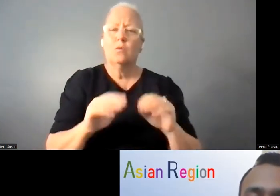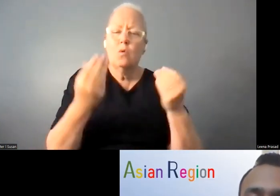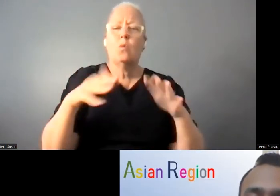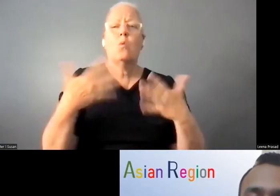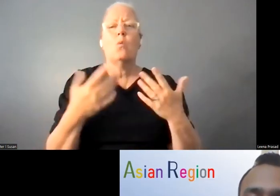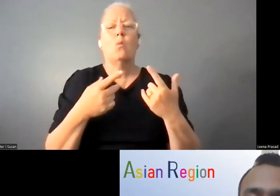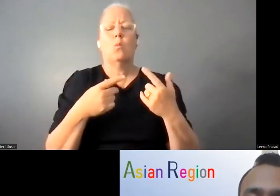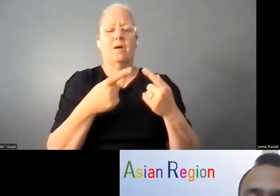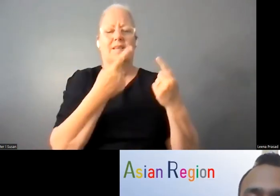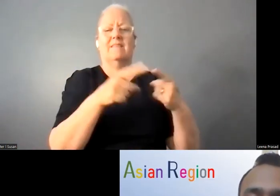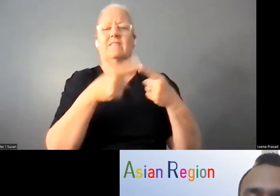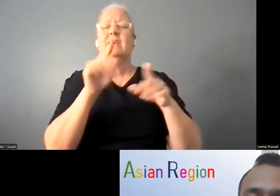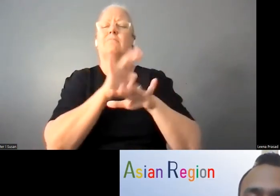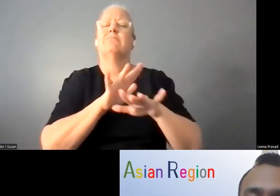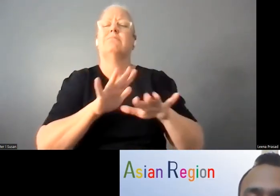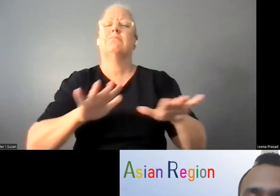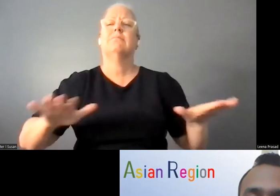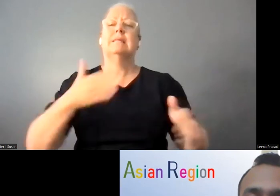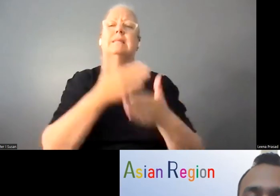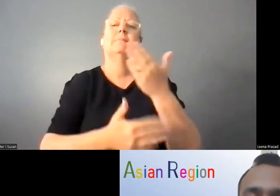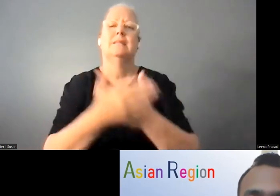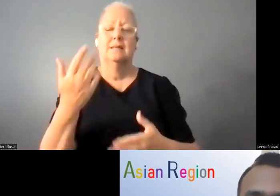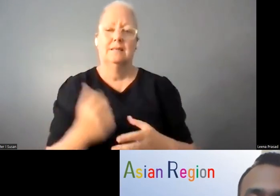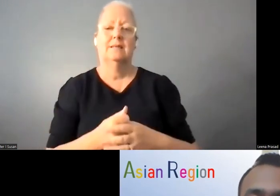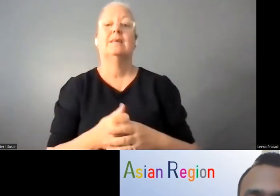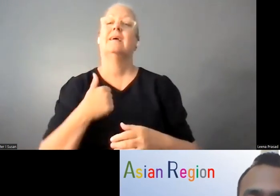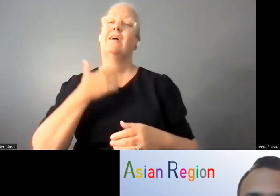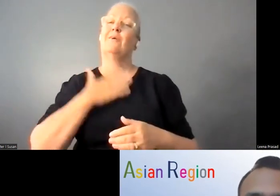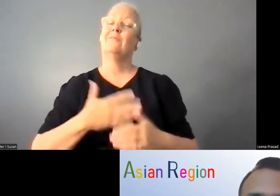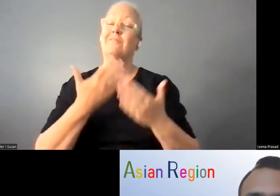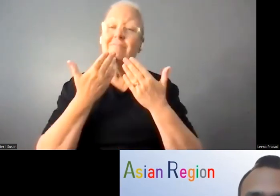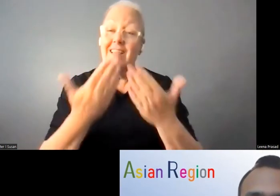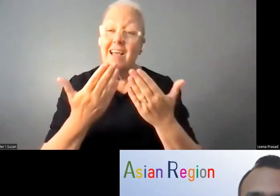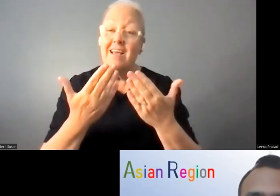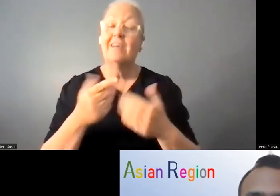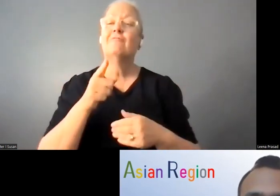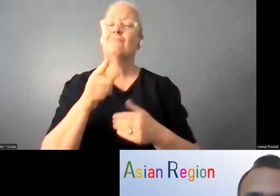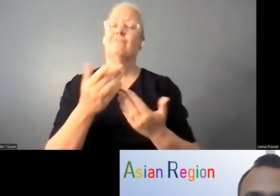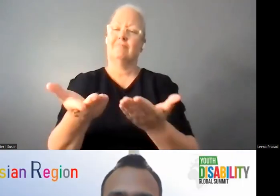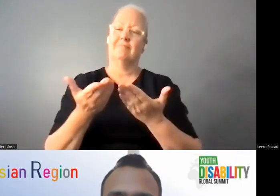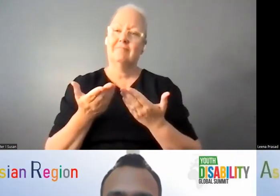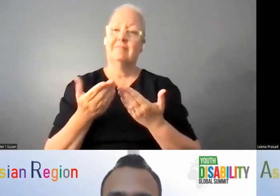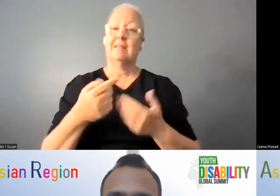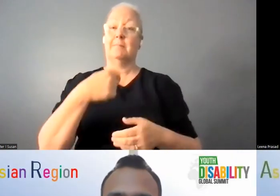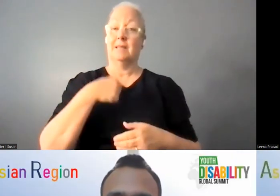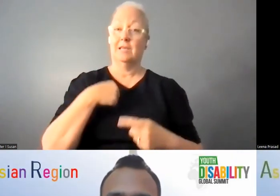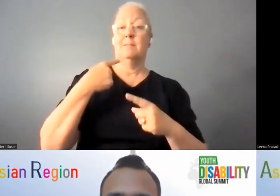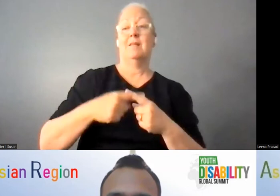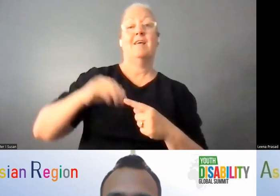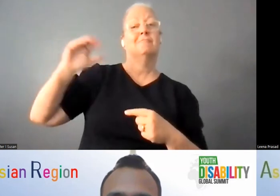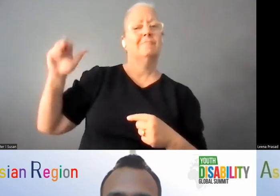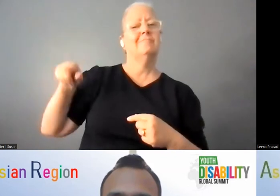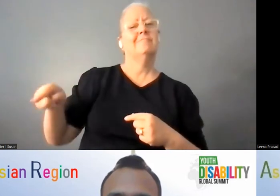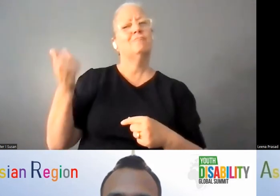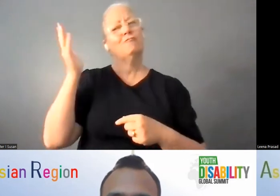abilities. With this, Wakar, I'd like to thank everyone for giving me, Amulya, and myself the chance to speak